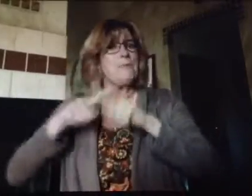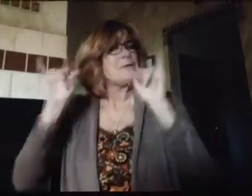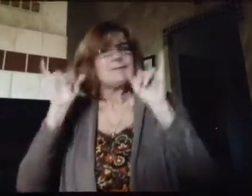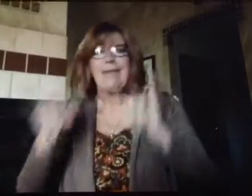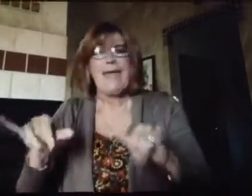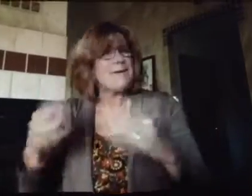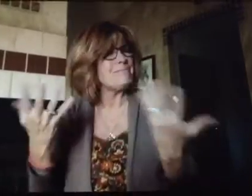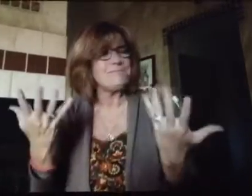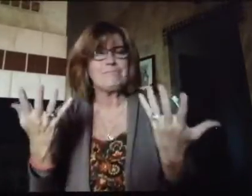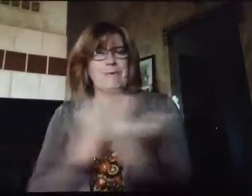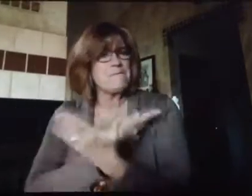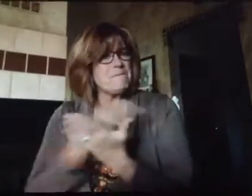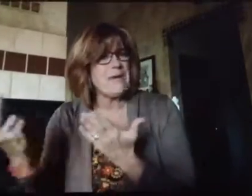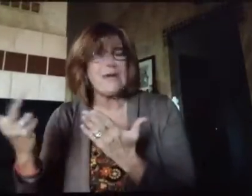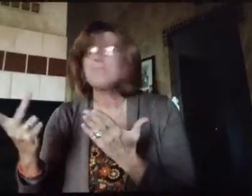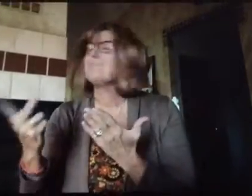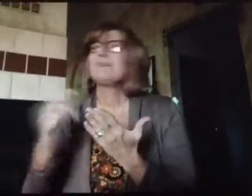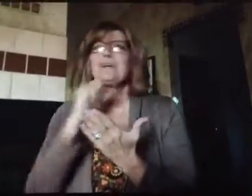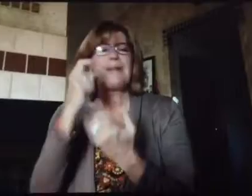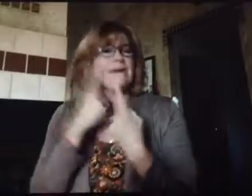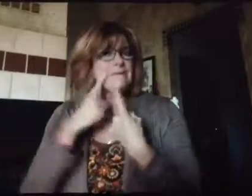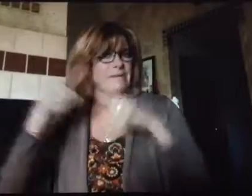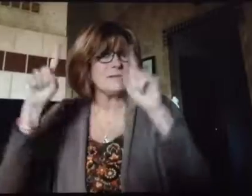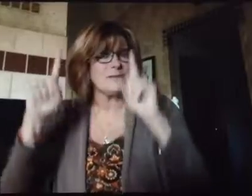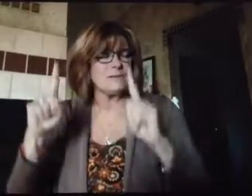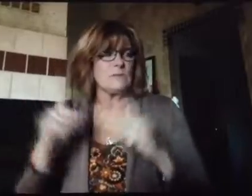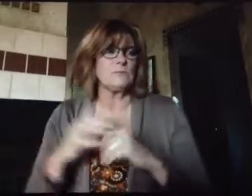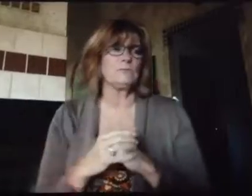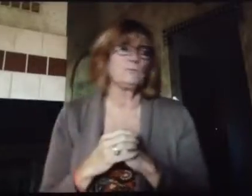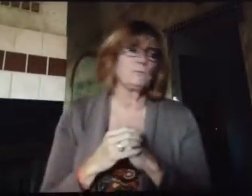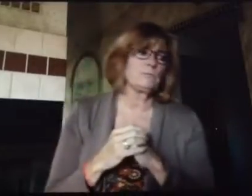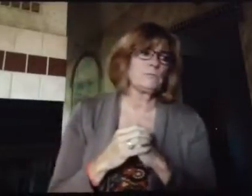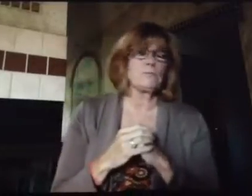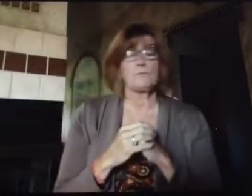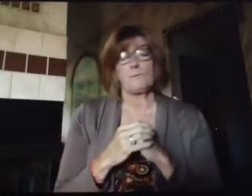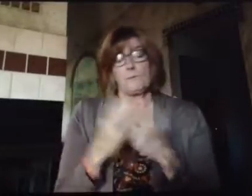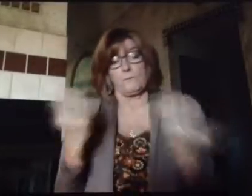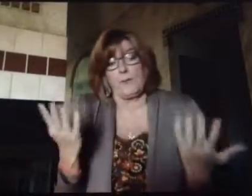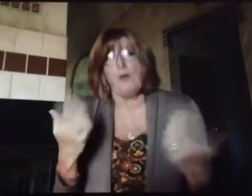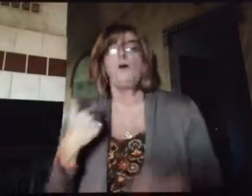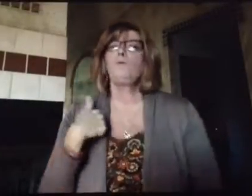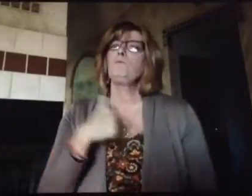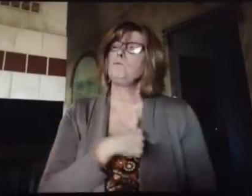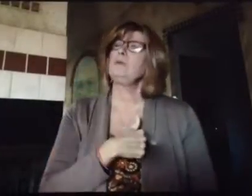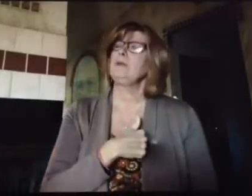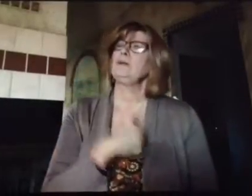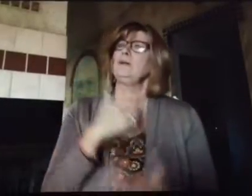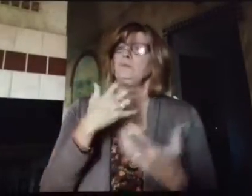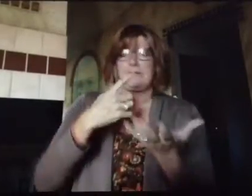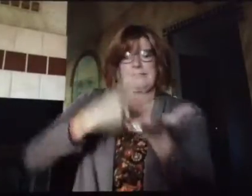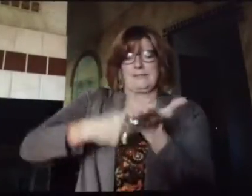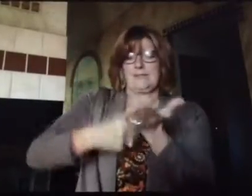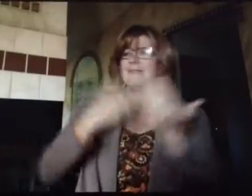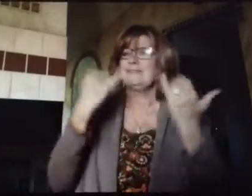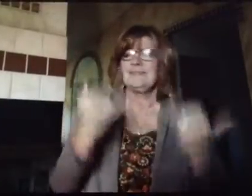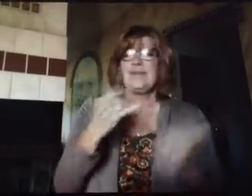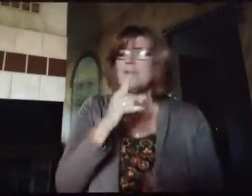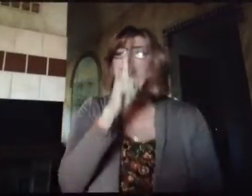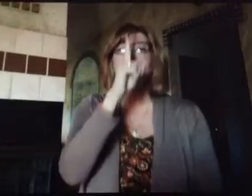and they practice but they don't seem to ever improve and be successful. So I want